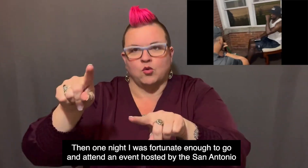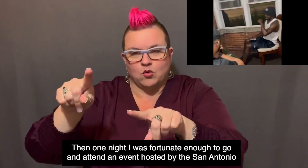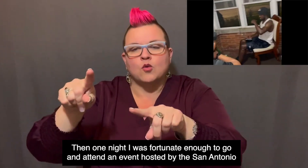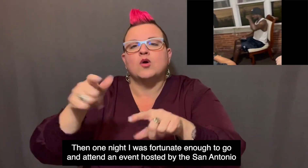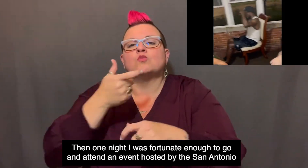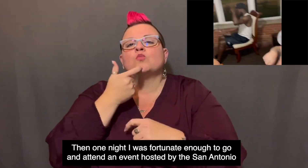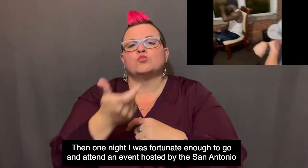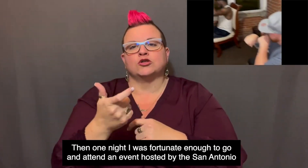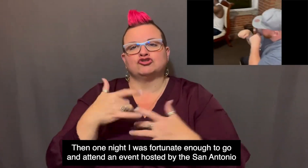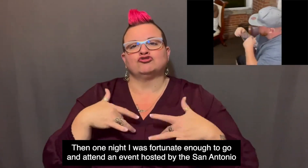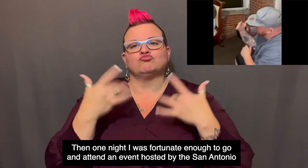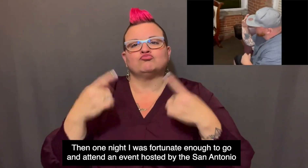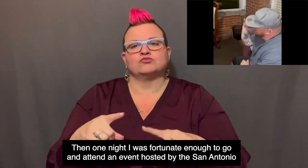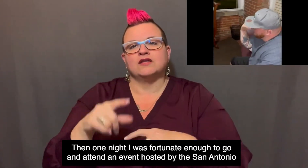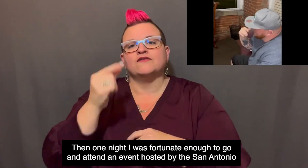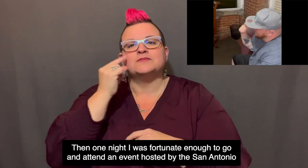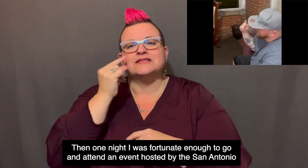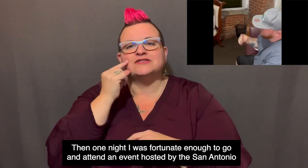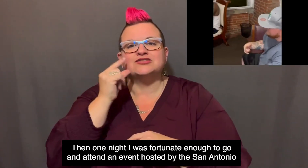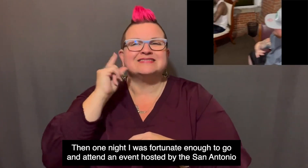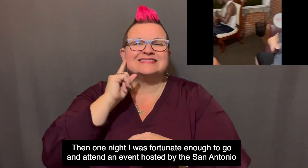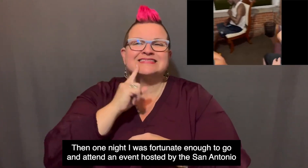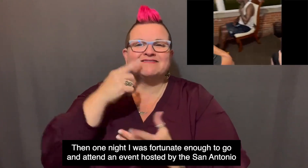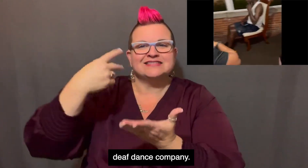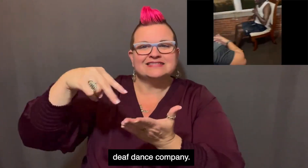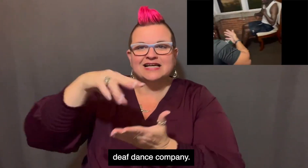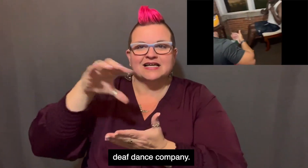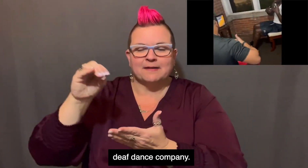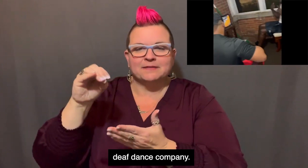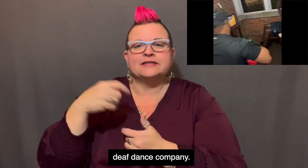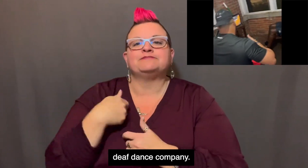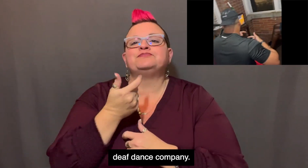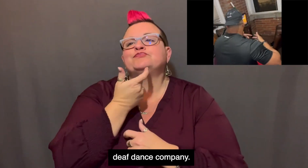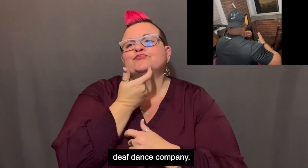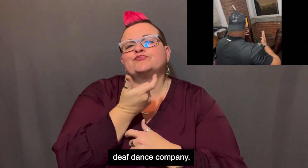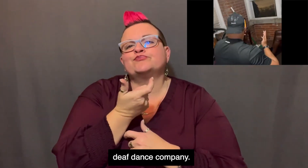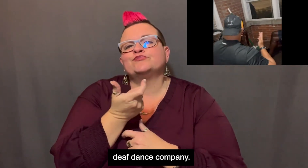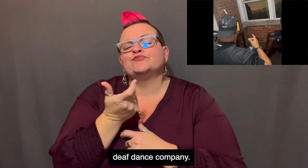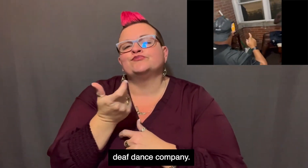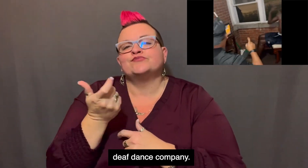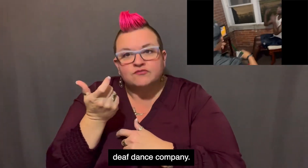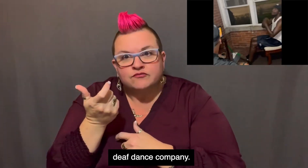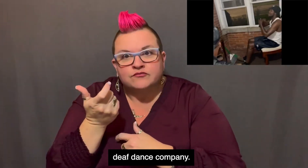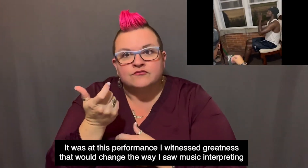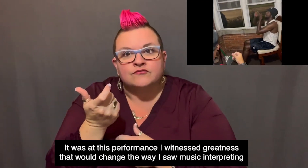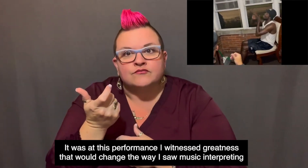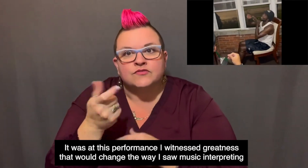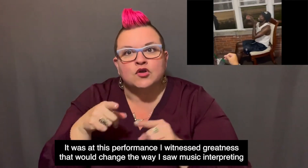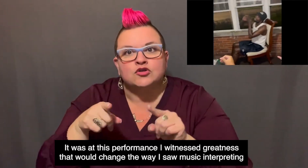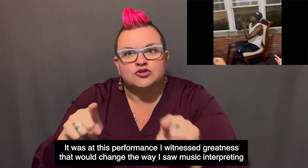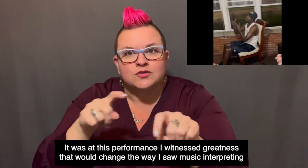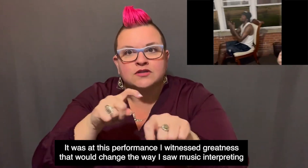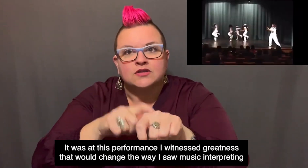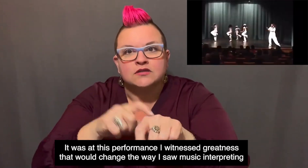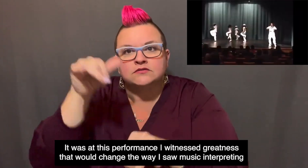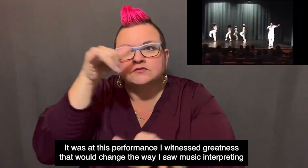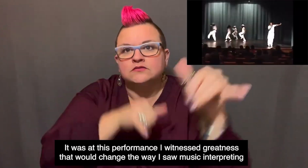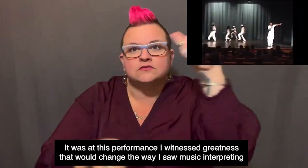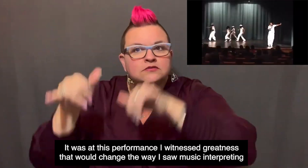go in and attend an event hosted by the San Antonio Deaf Dance Company. And it was at this performance I